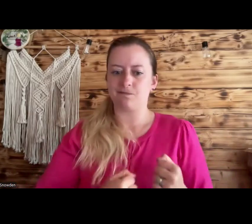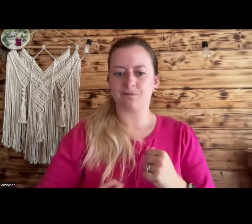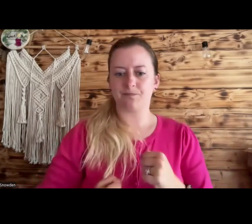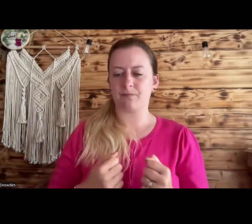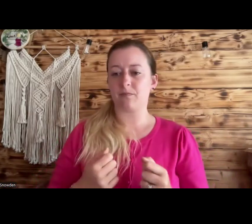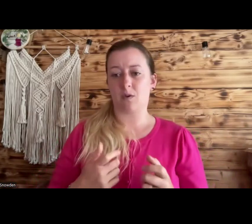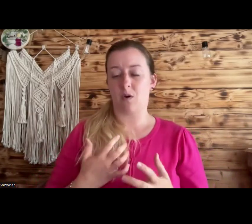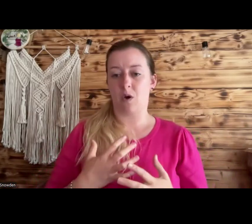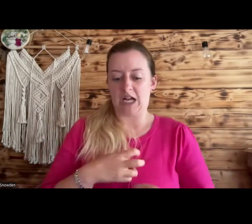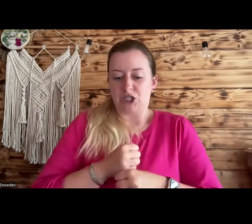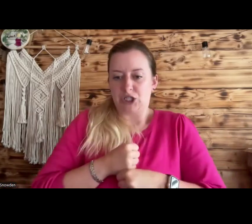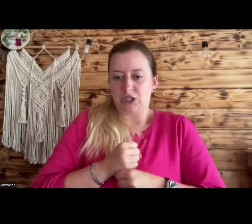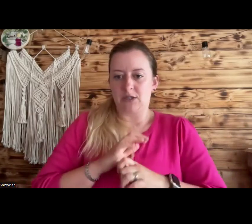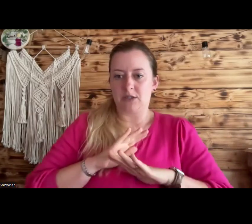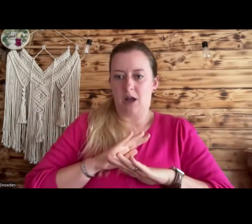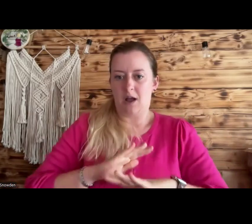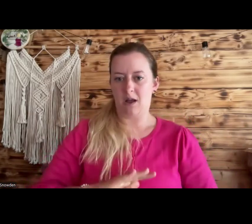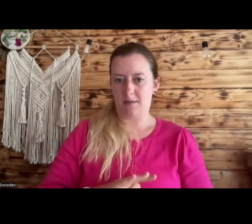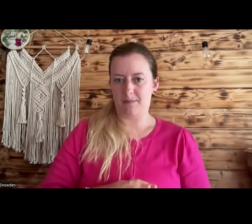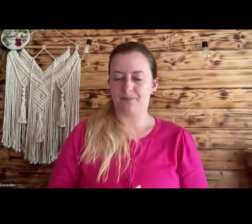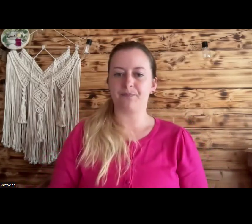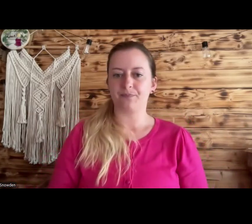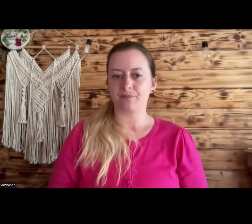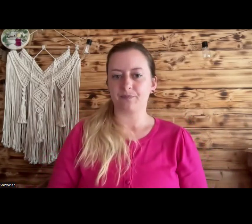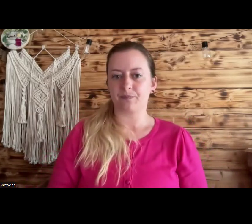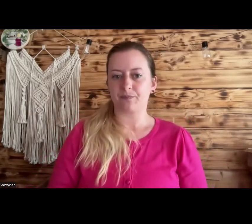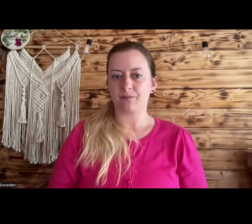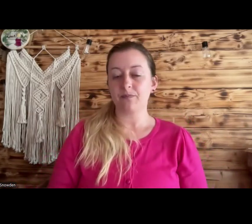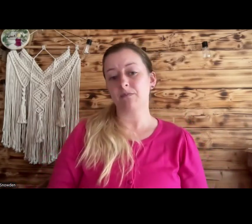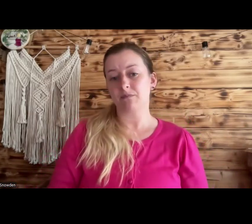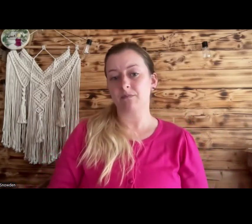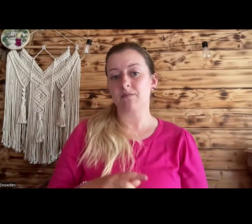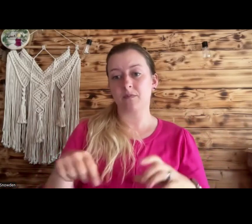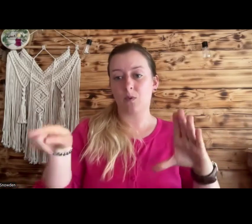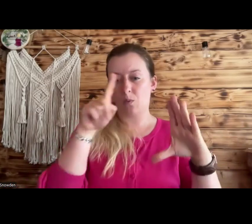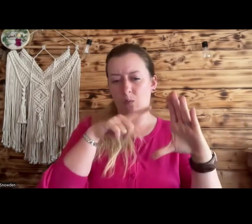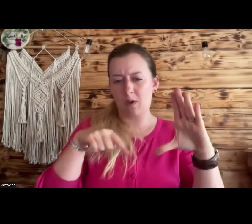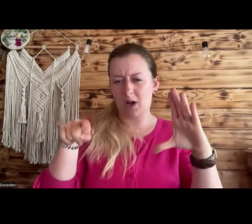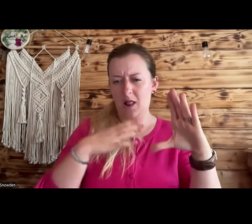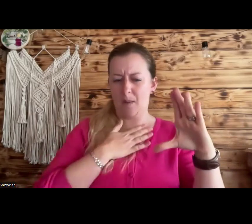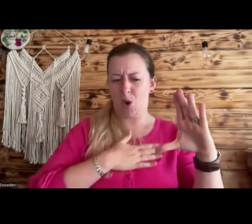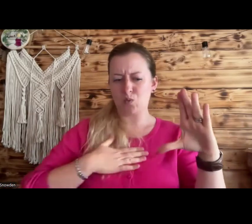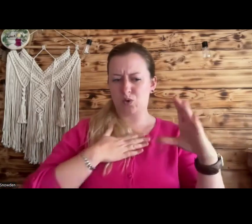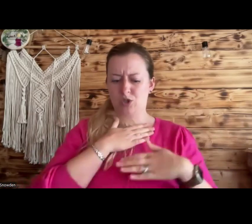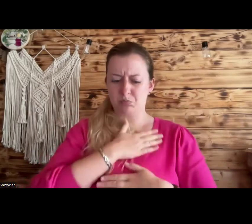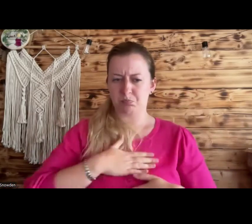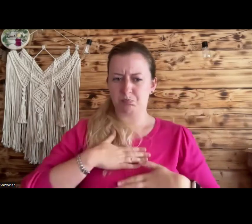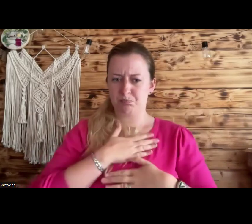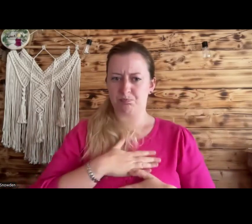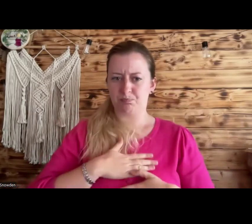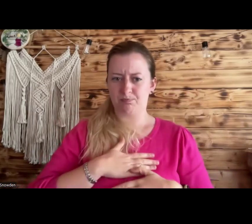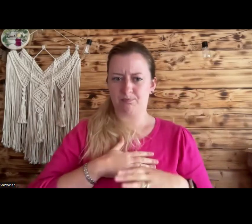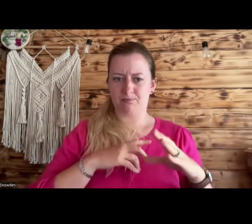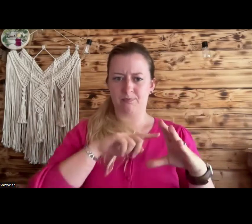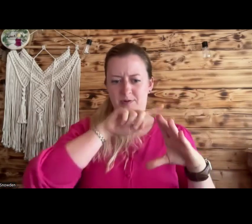I looked up on the emotions wheel that I have here, the compass, I should say, and if you're